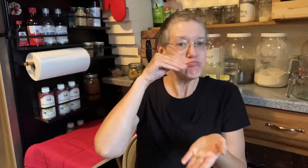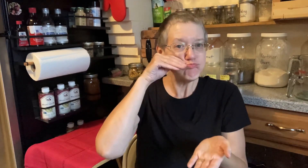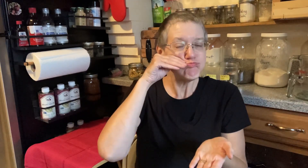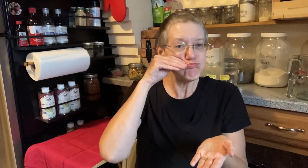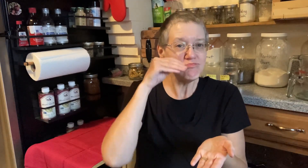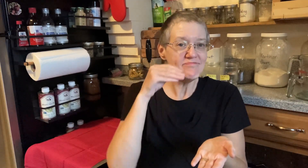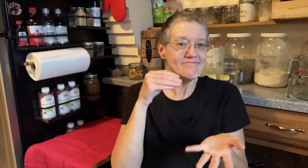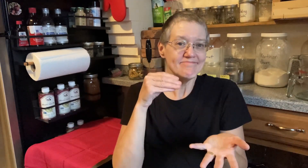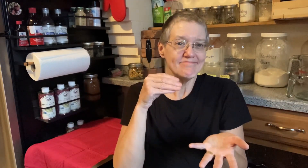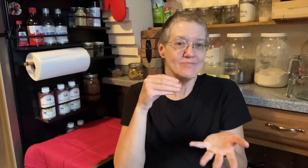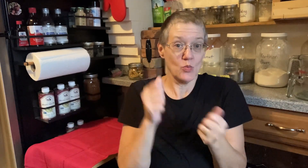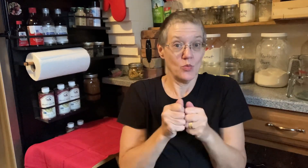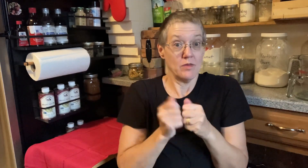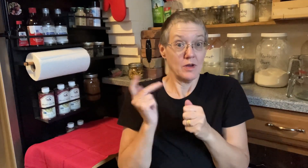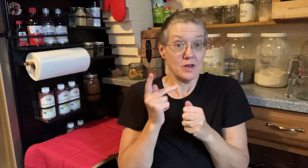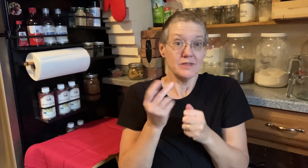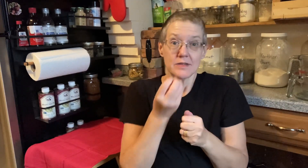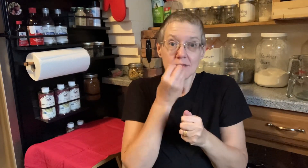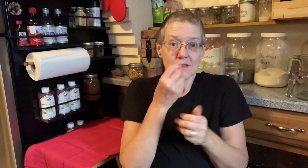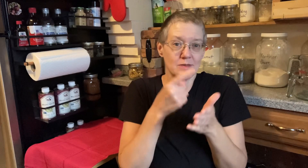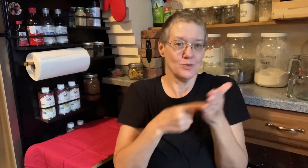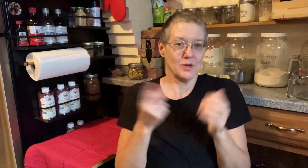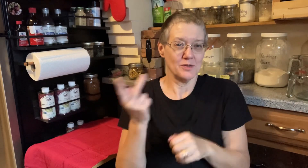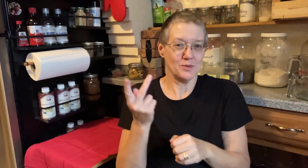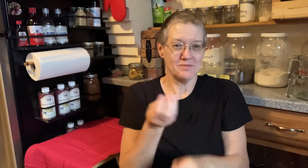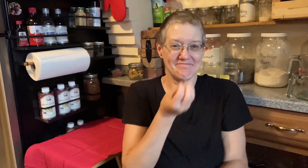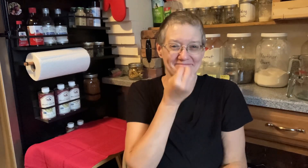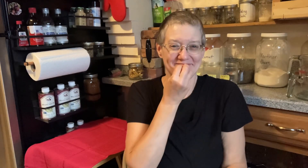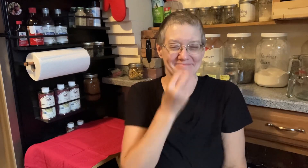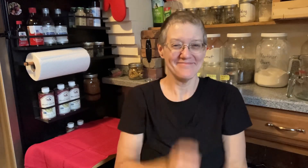And the family has learned to adjust to our food.